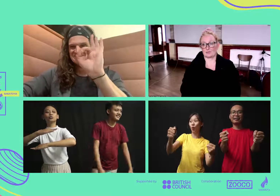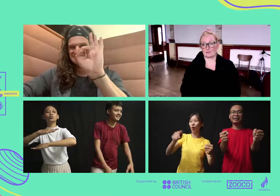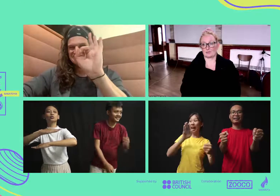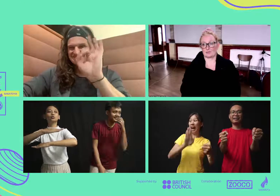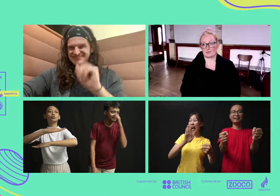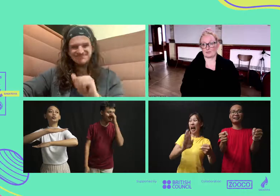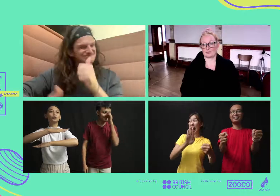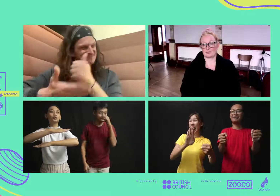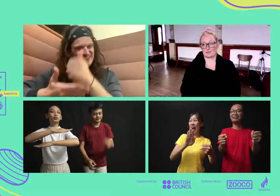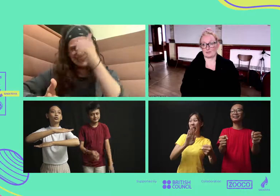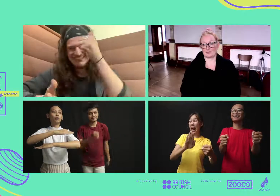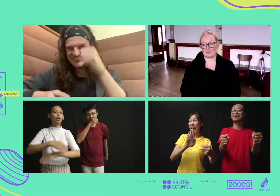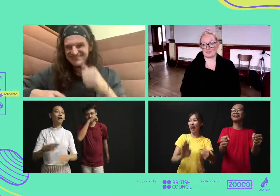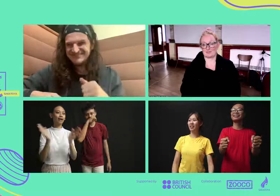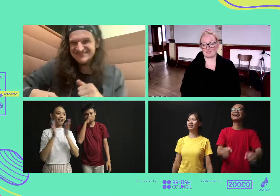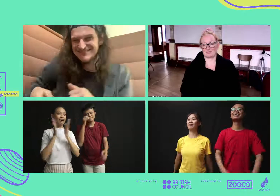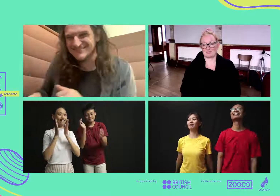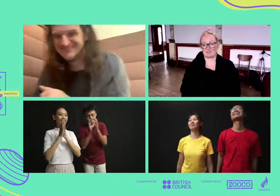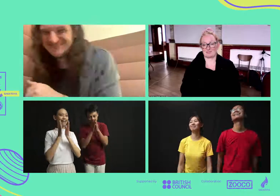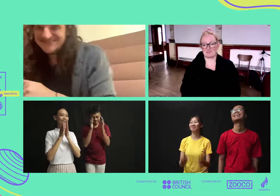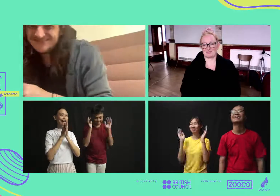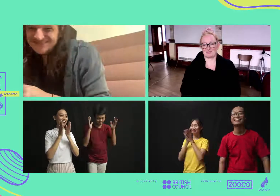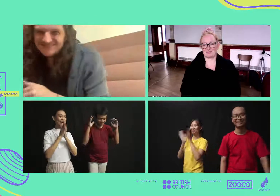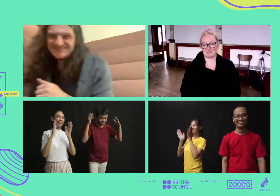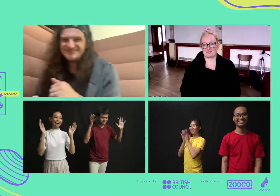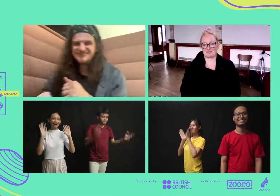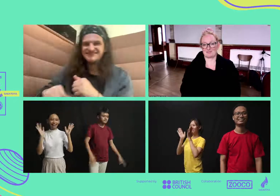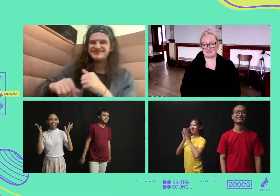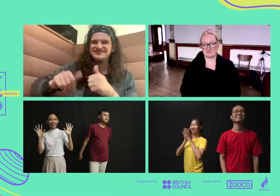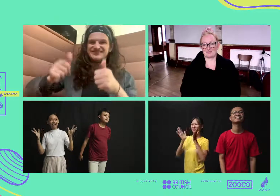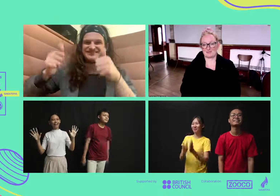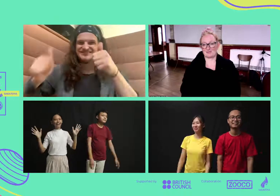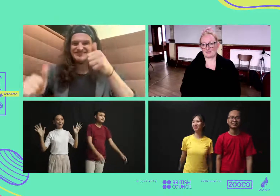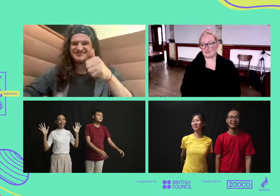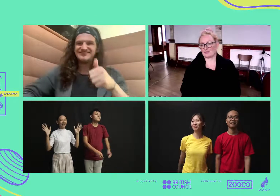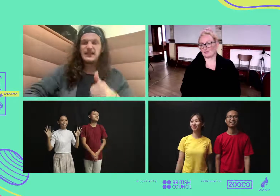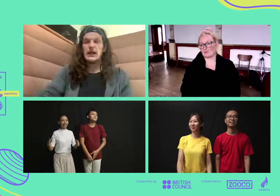Great. Well done, everyone. That's brilliant. Perfect.